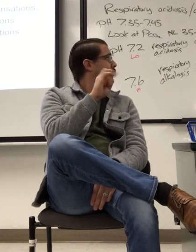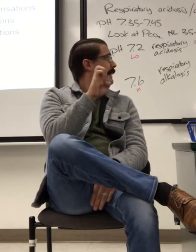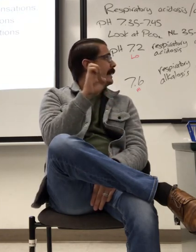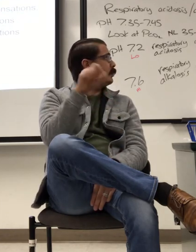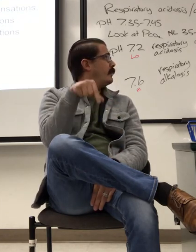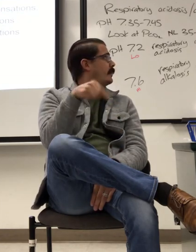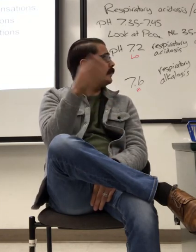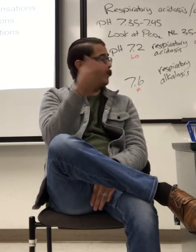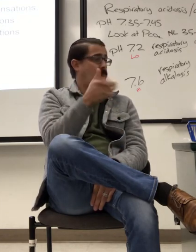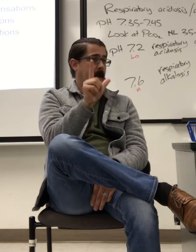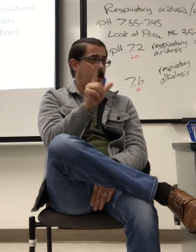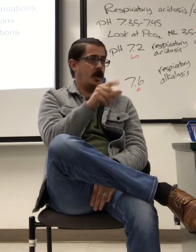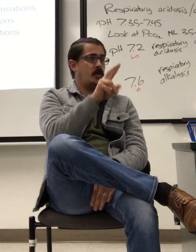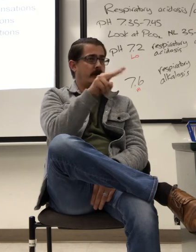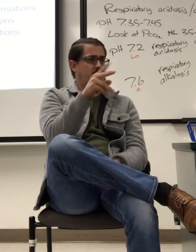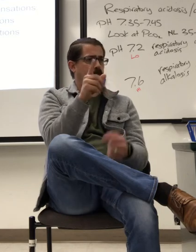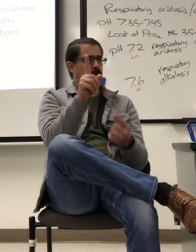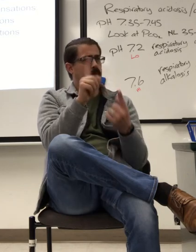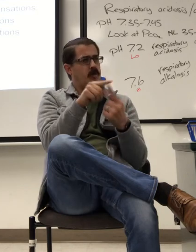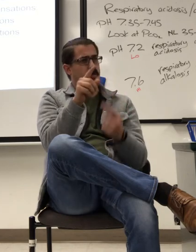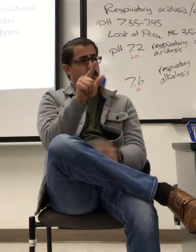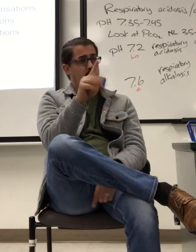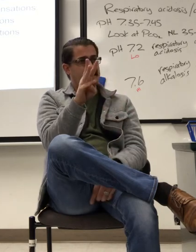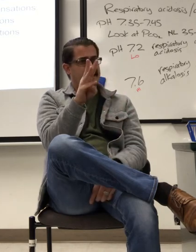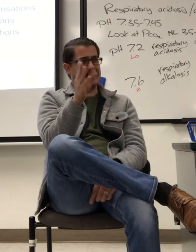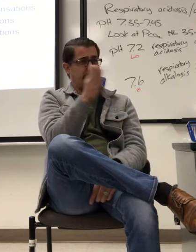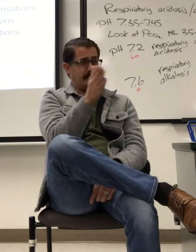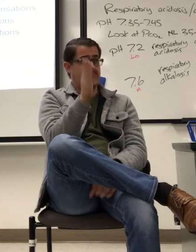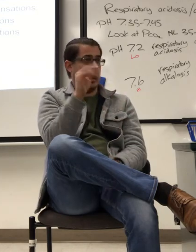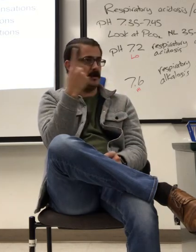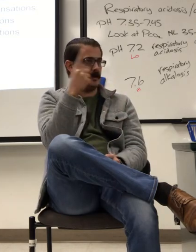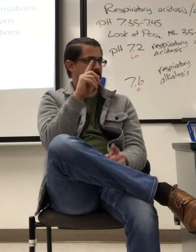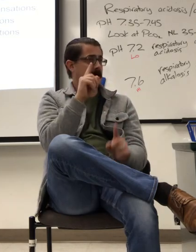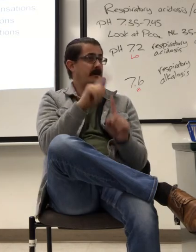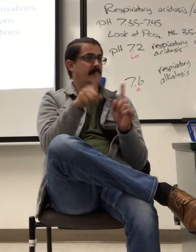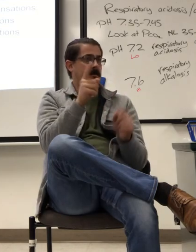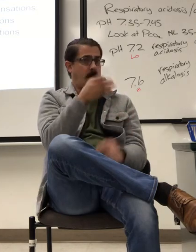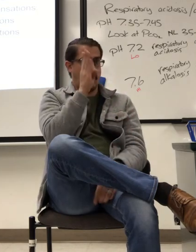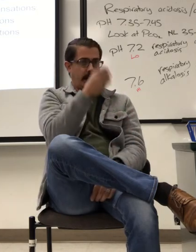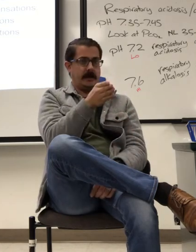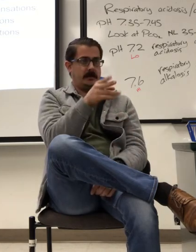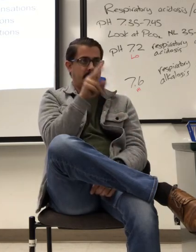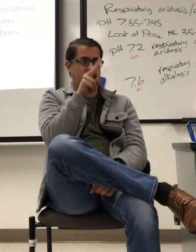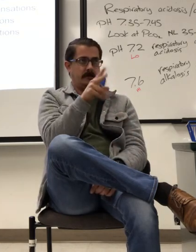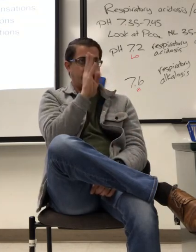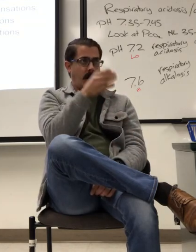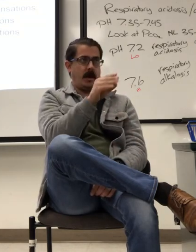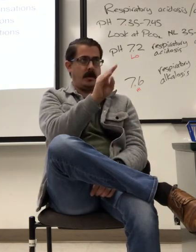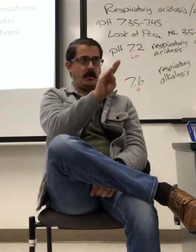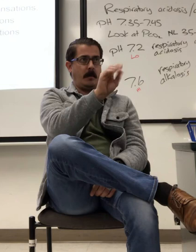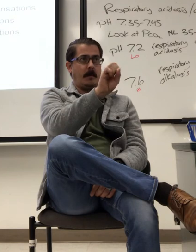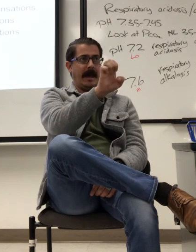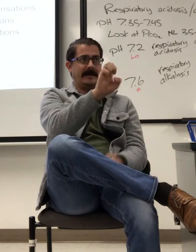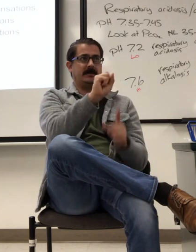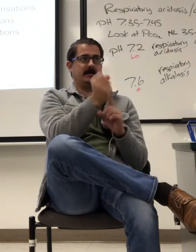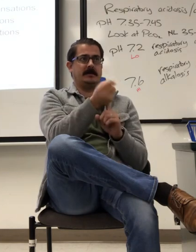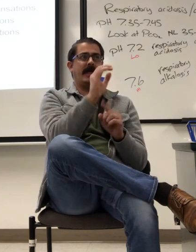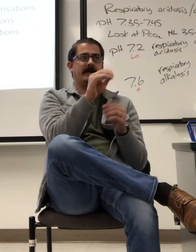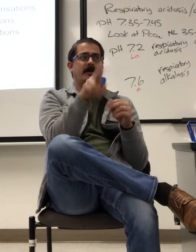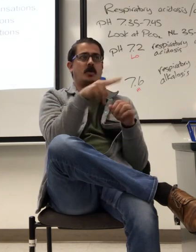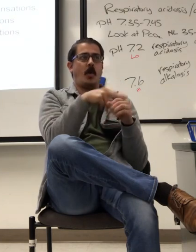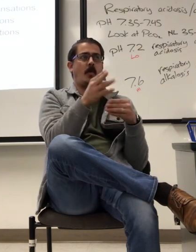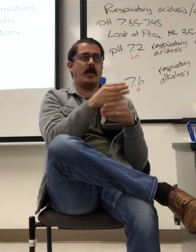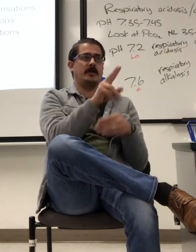22 to 26. So now we're looking at something different. We're just looking at straight up base, and that's the normal